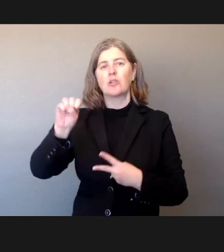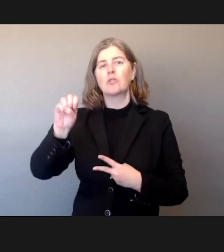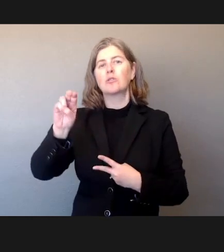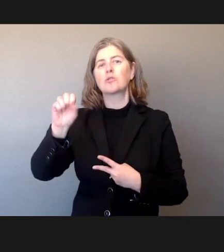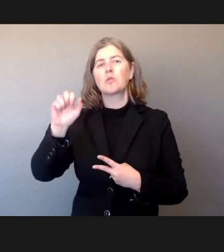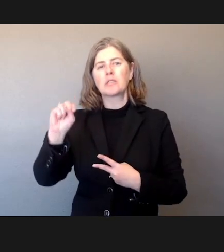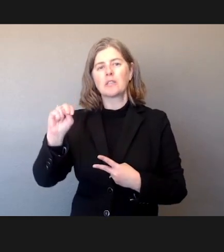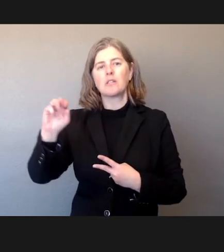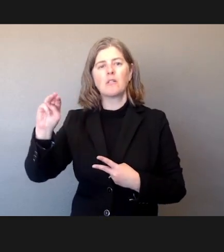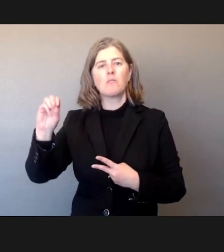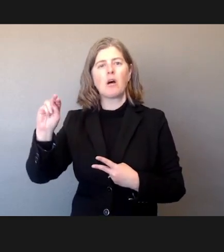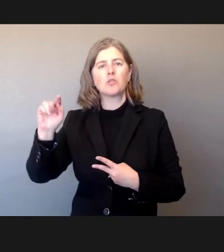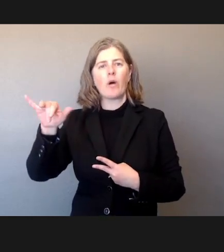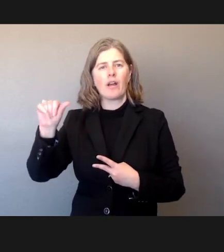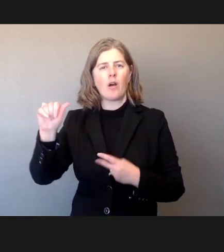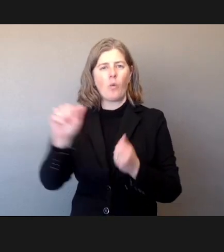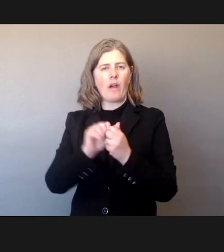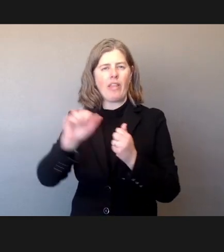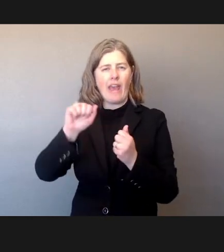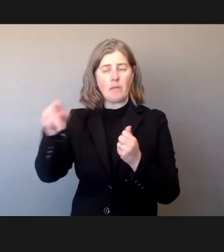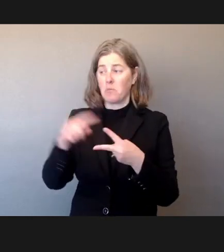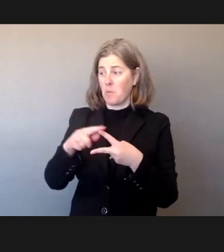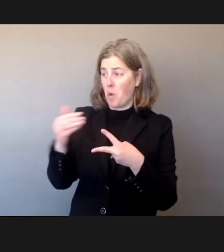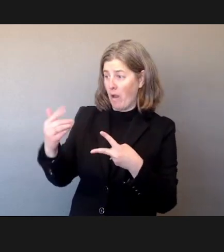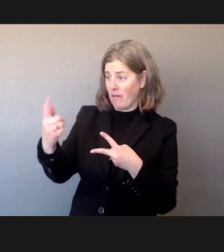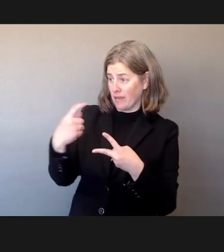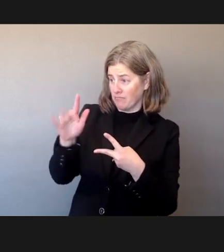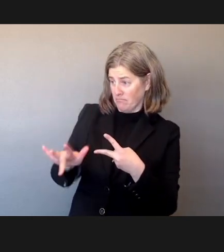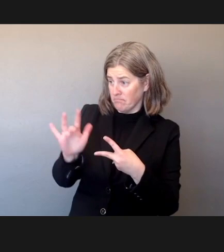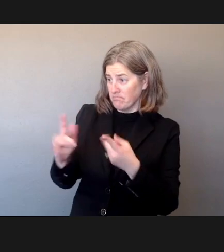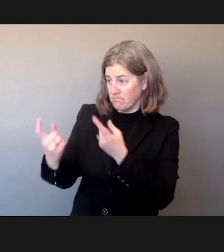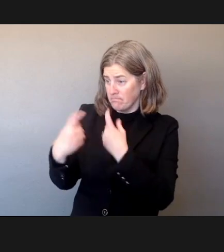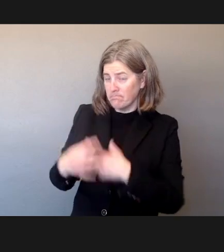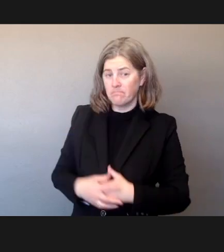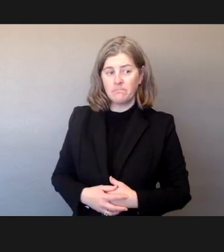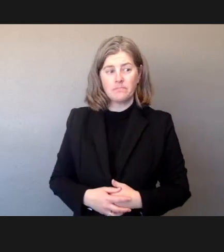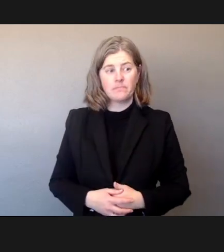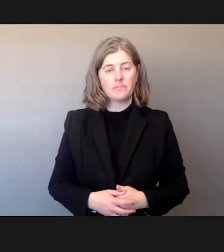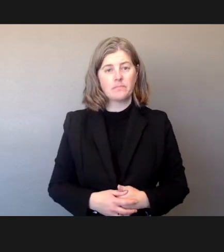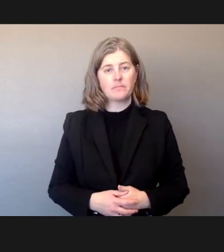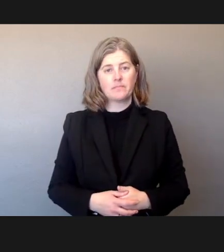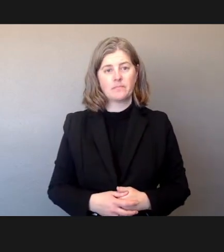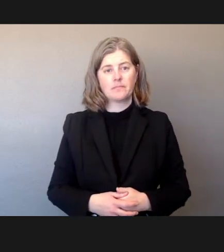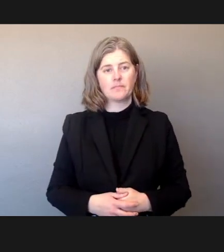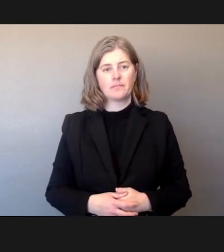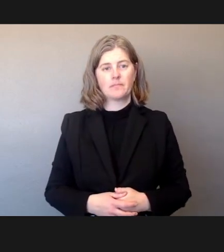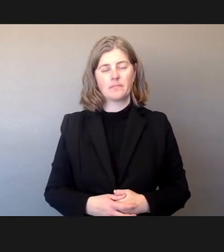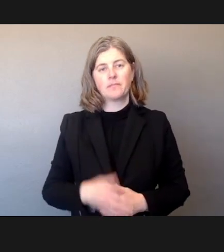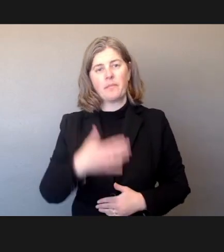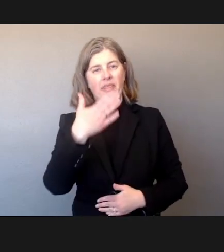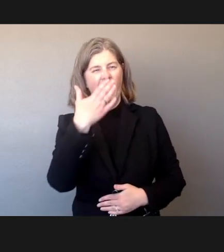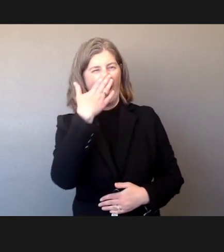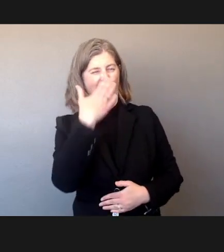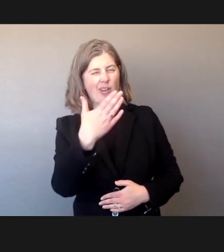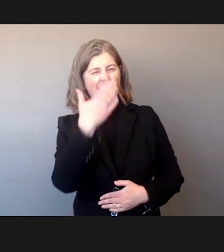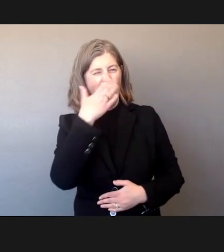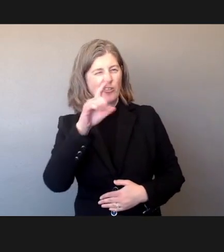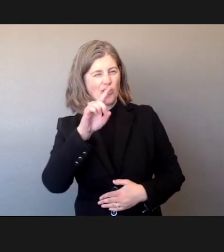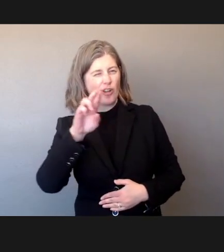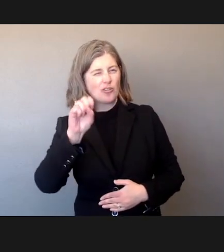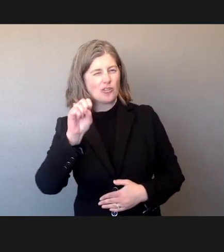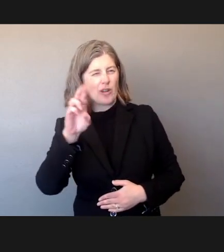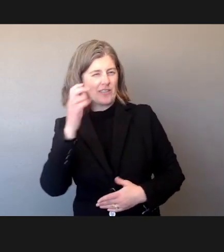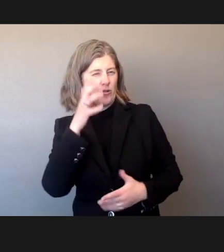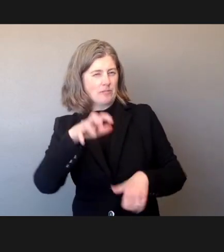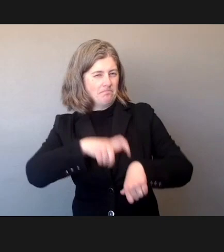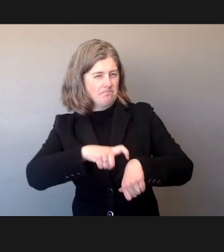Press. Juno, you should be able to unmute yourself and ask your question. Okay, thank you. And thanks, Dr. Scrace, again for taking